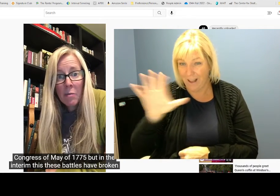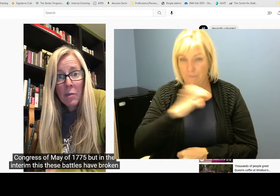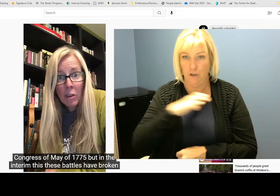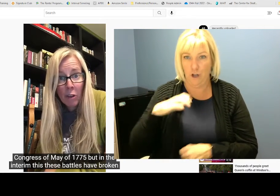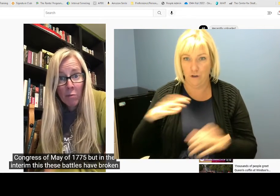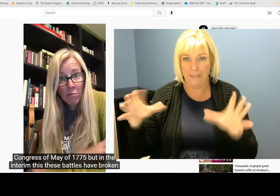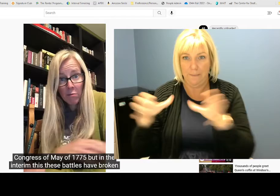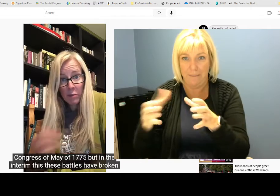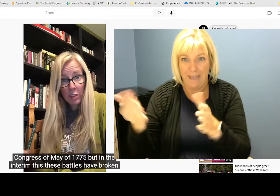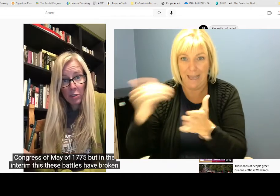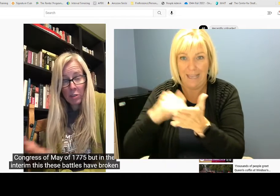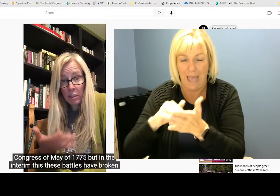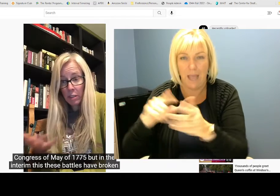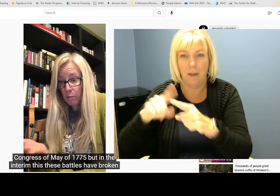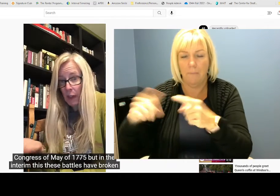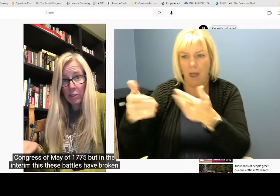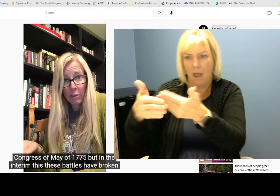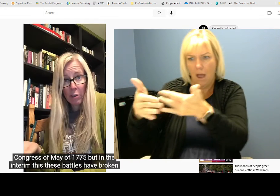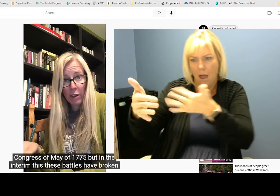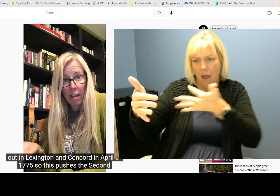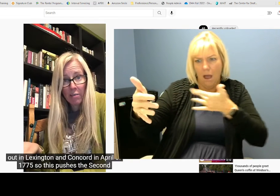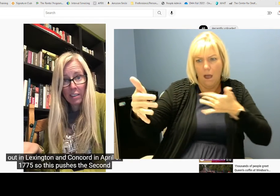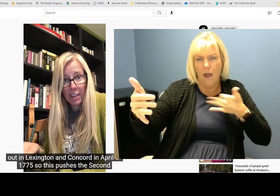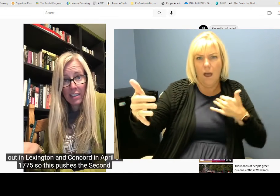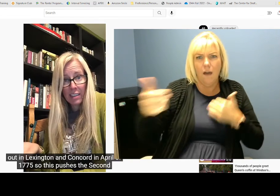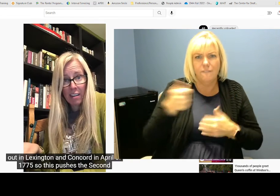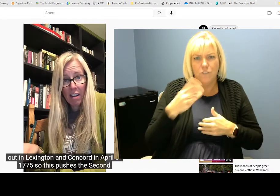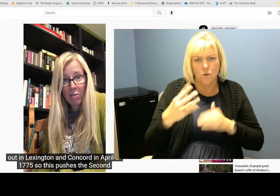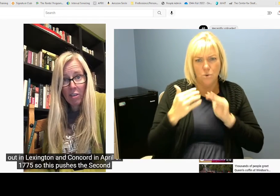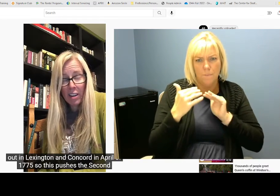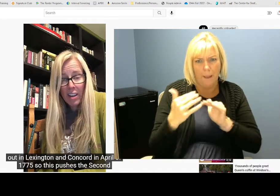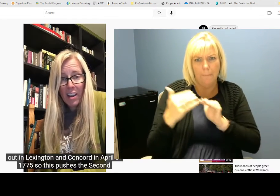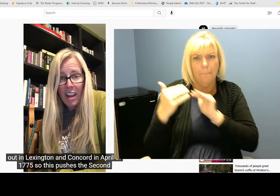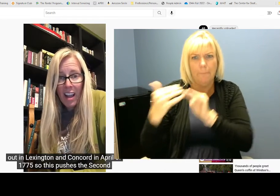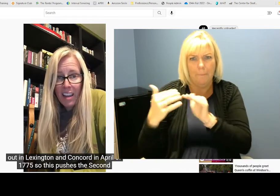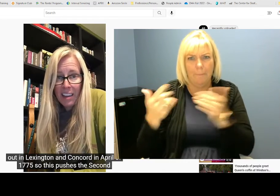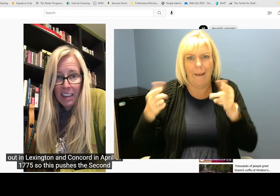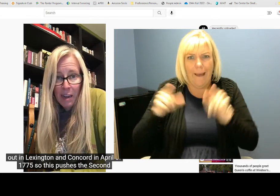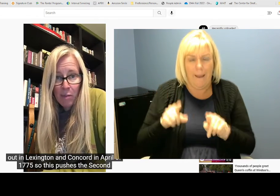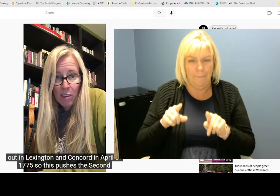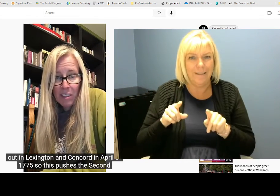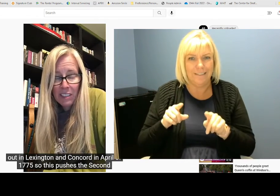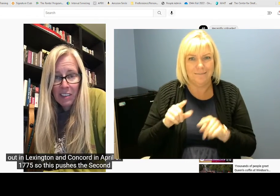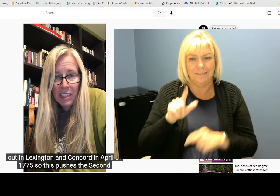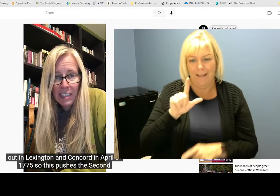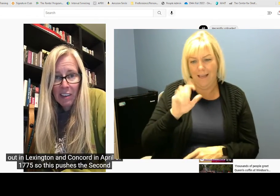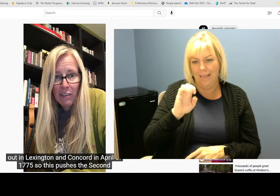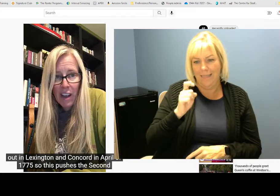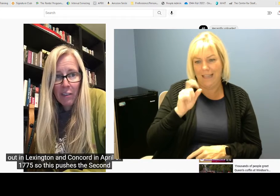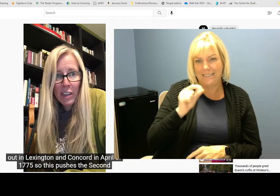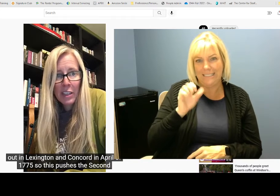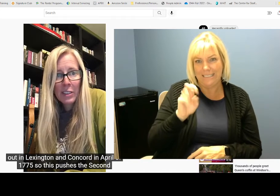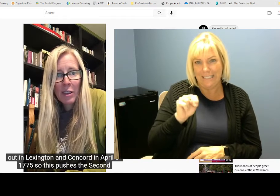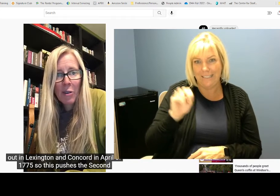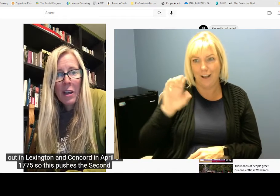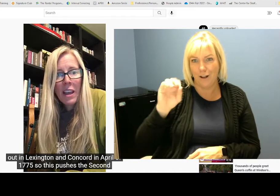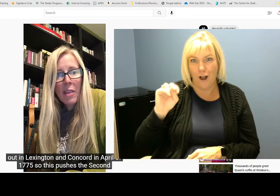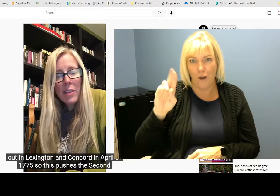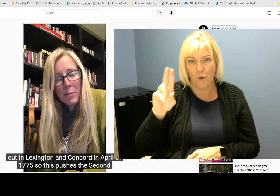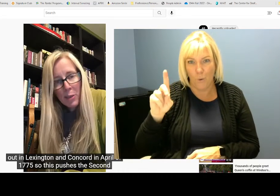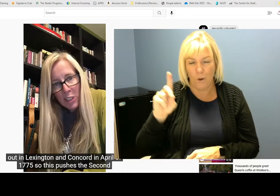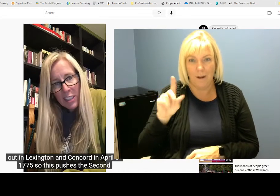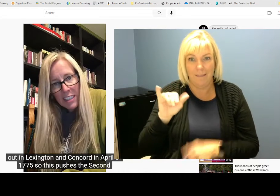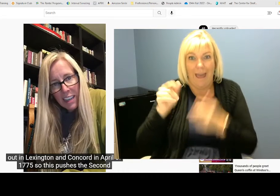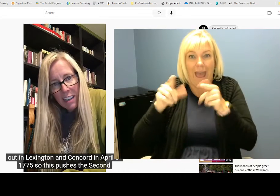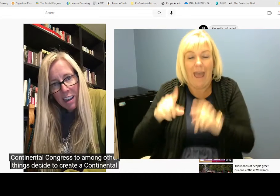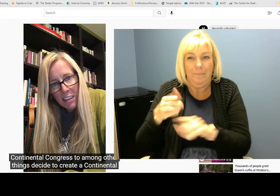but in the interim, these battles had broken out in Lexington and Concord. in April of 1775. So